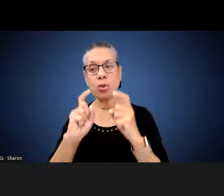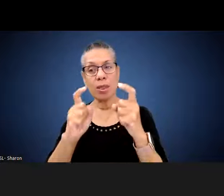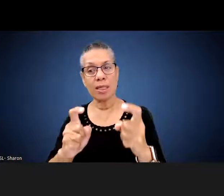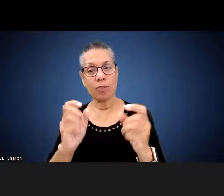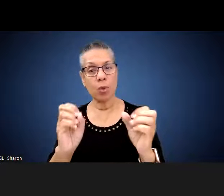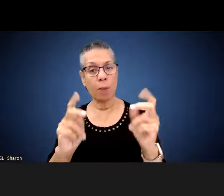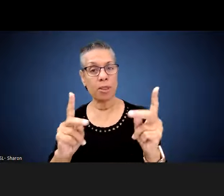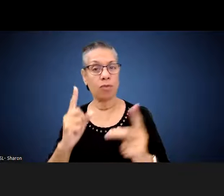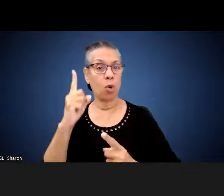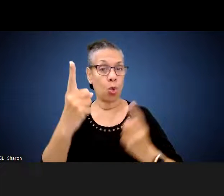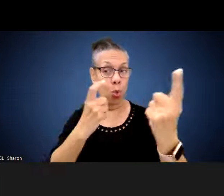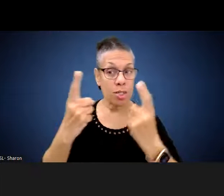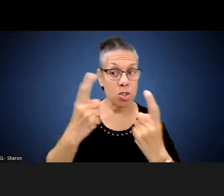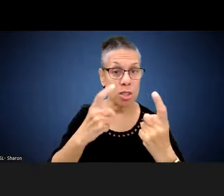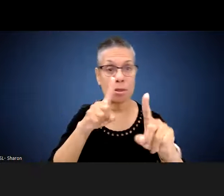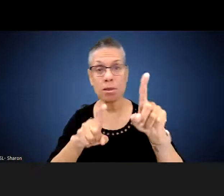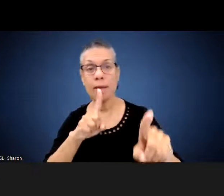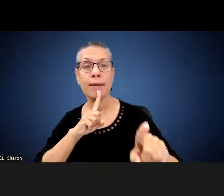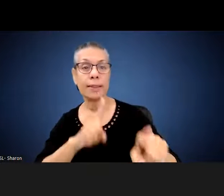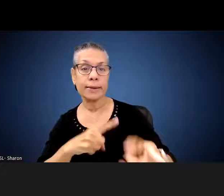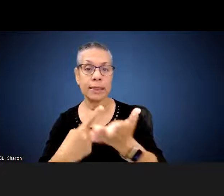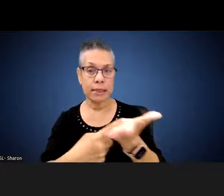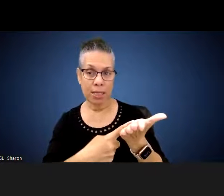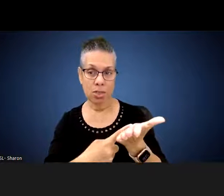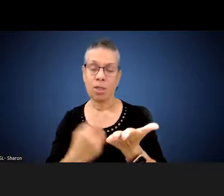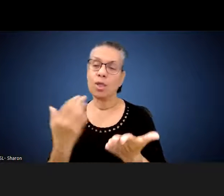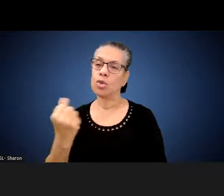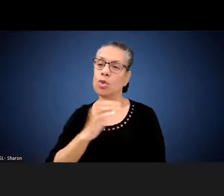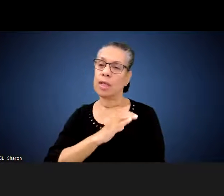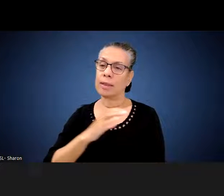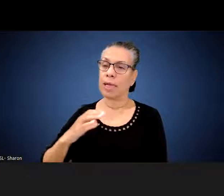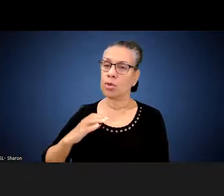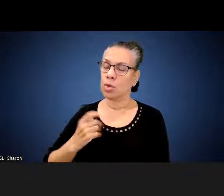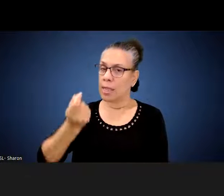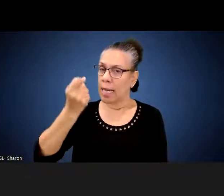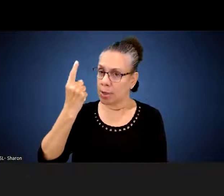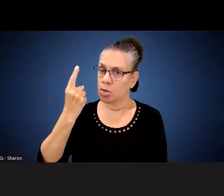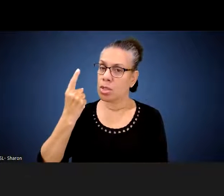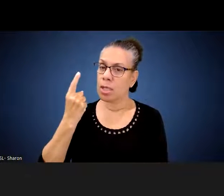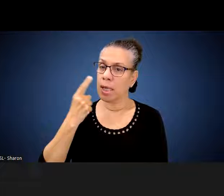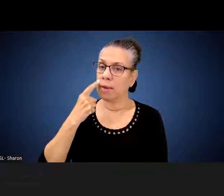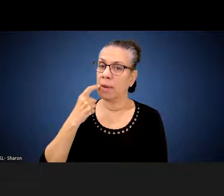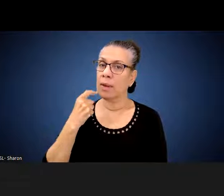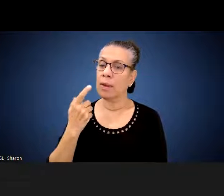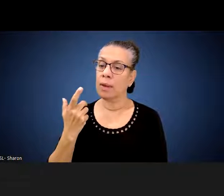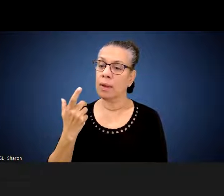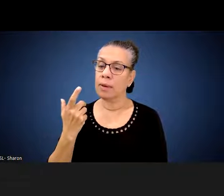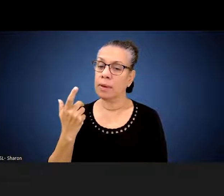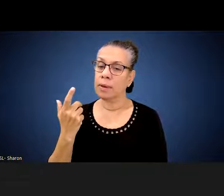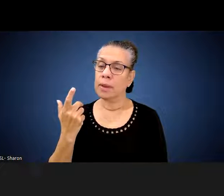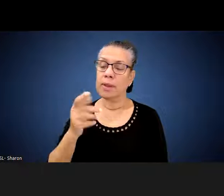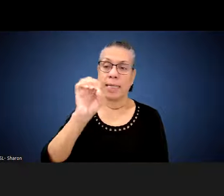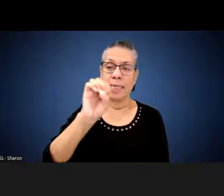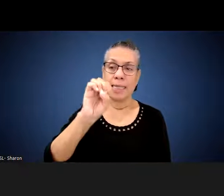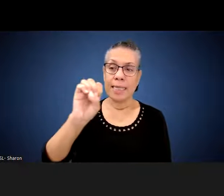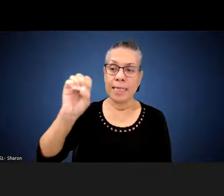questions and discussion of the strategy so that the council can understand the context in which